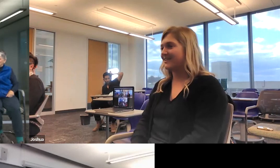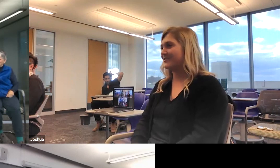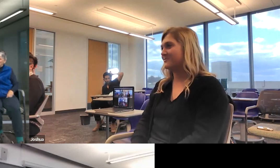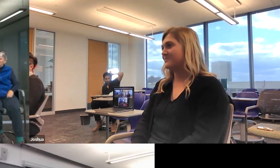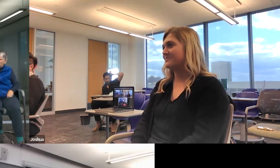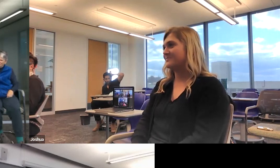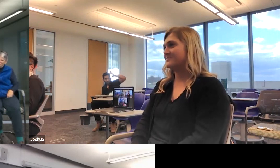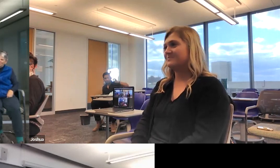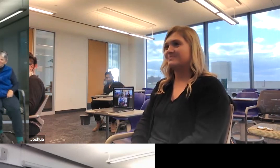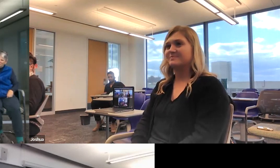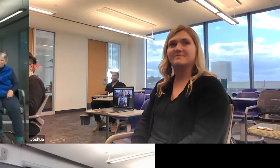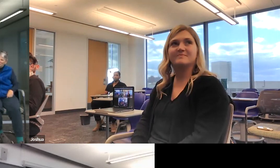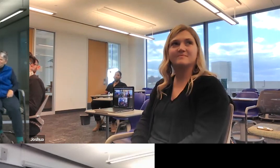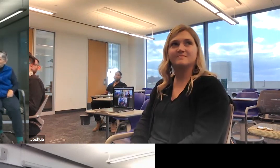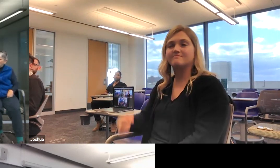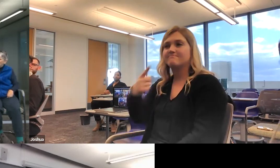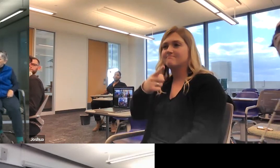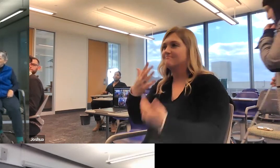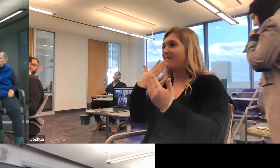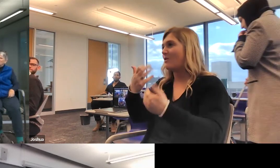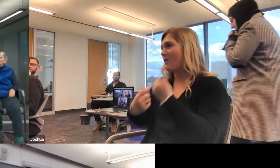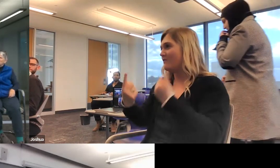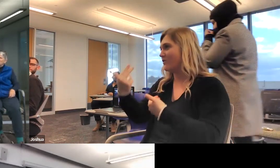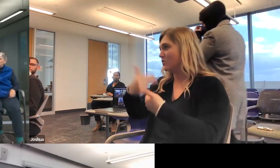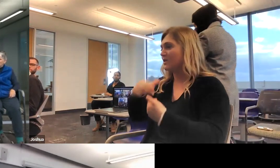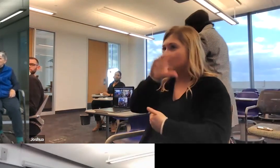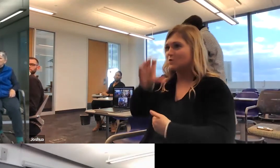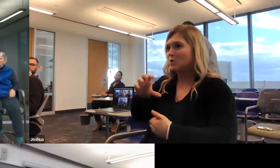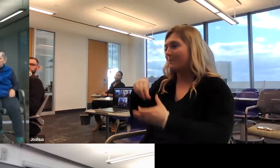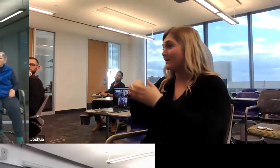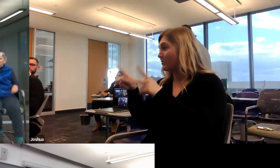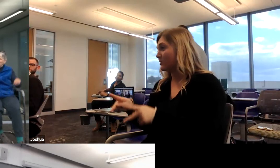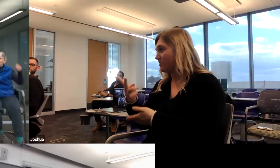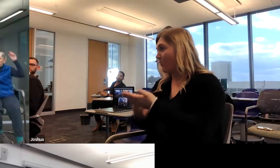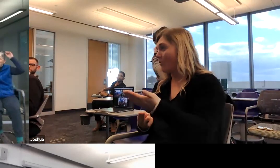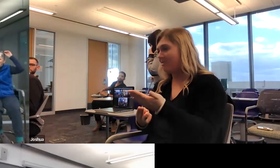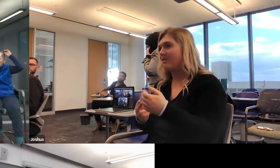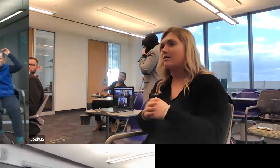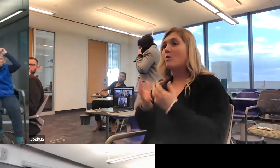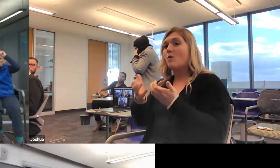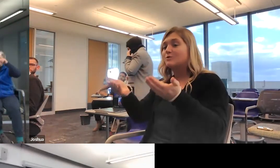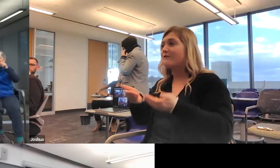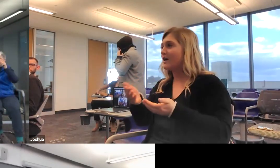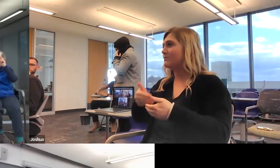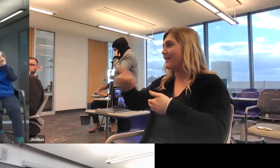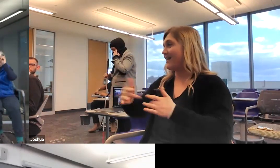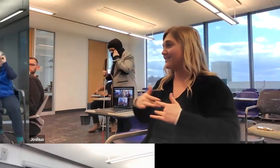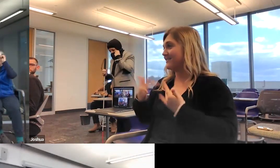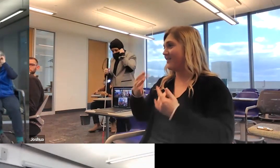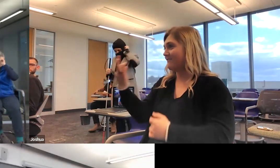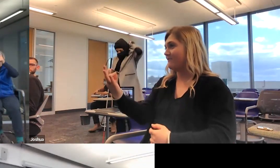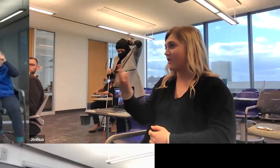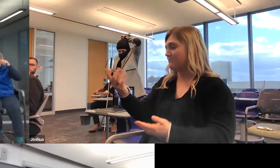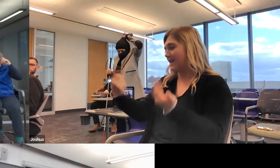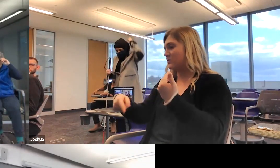Great, thank you. I thank everyone for joining us today on Zoom and in person. I would also like to invite you for our next event on